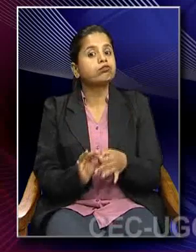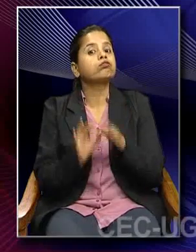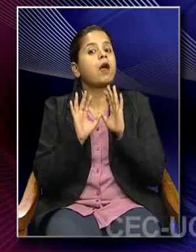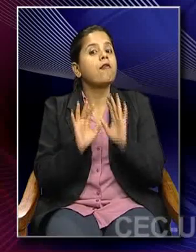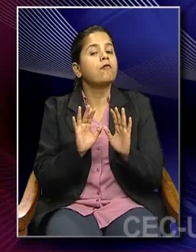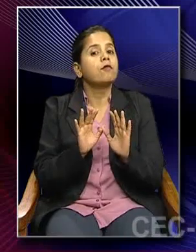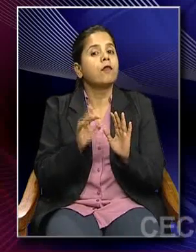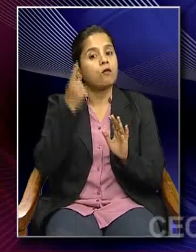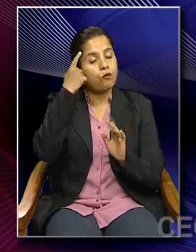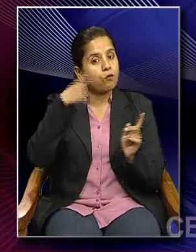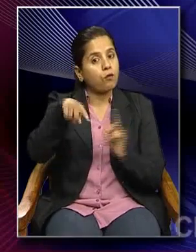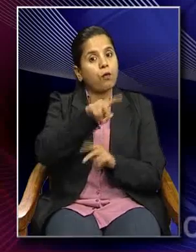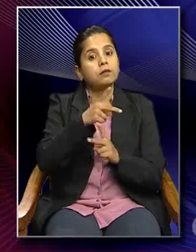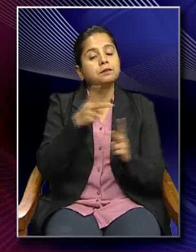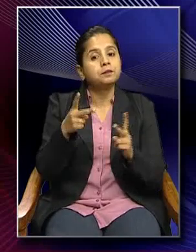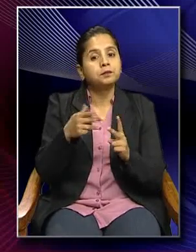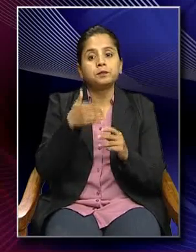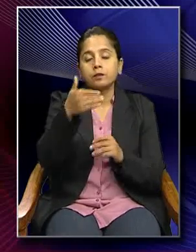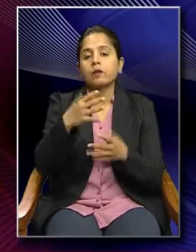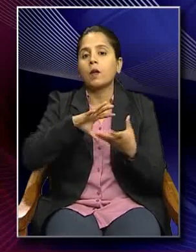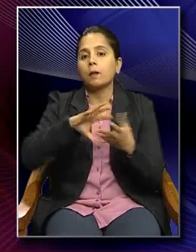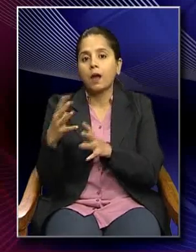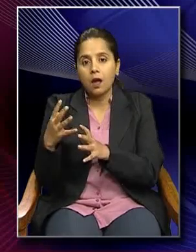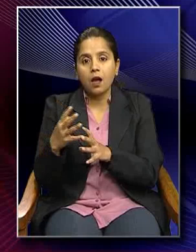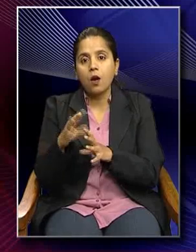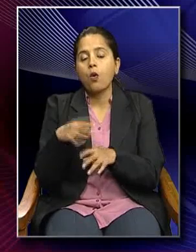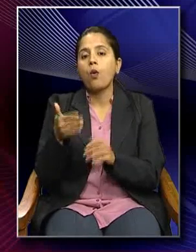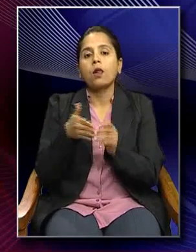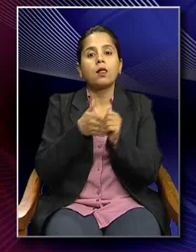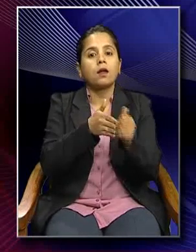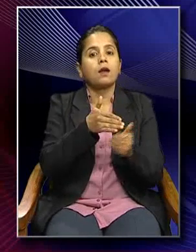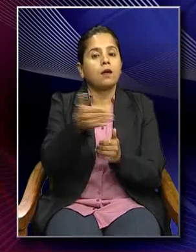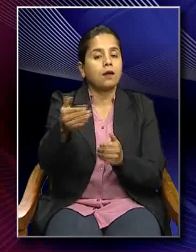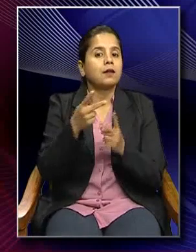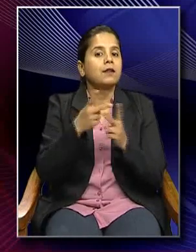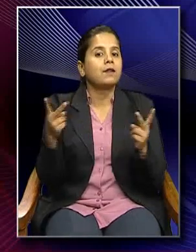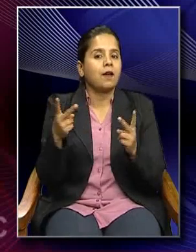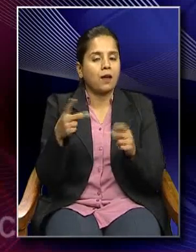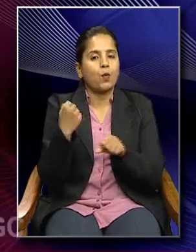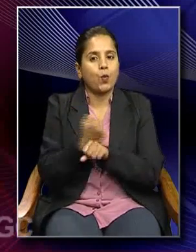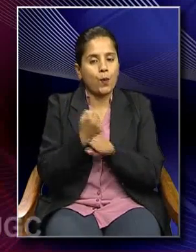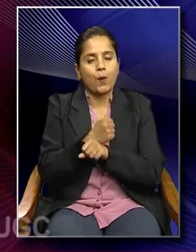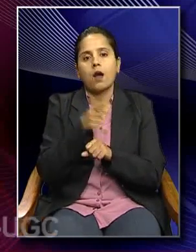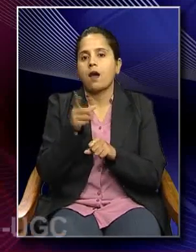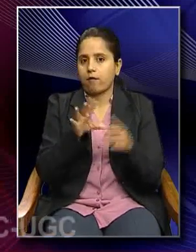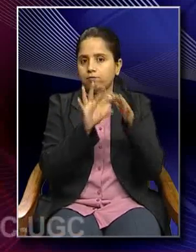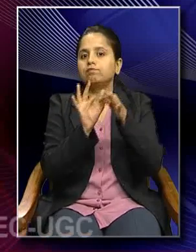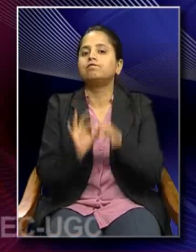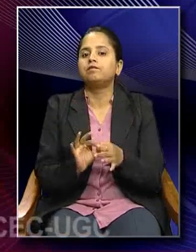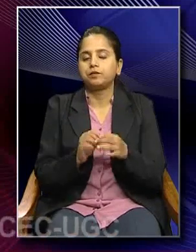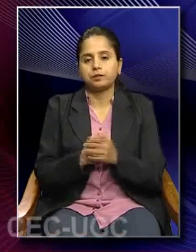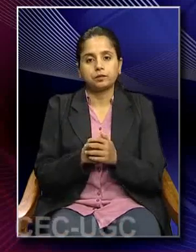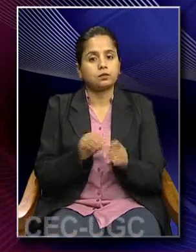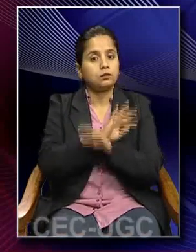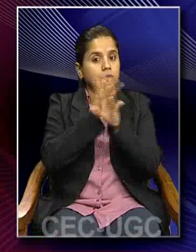other to produce or to lead to various aspects. So